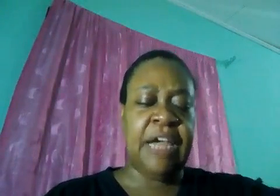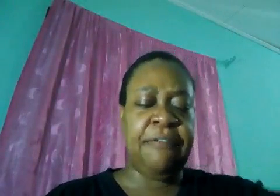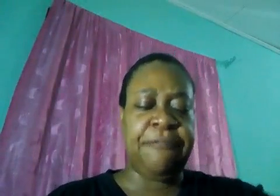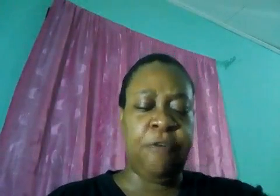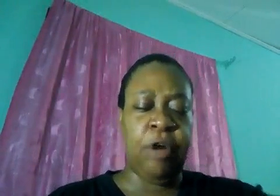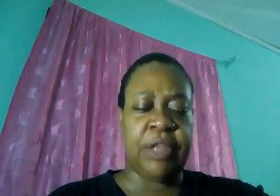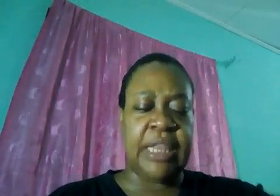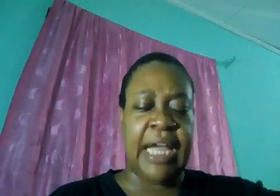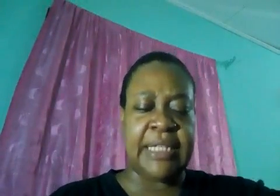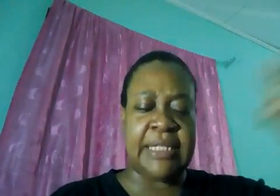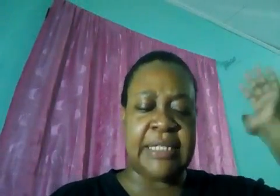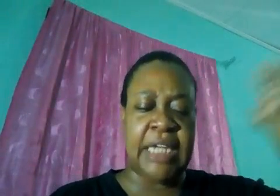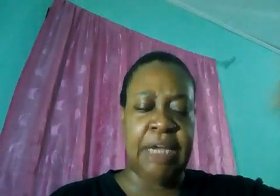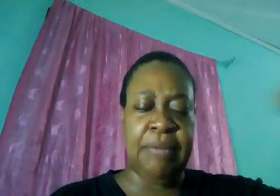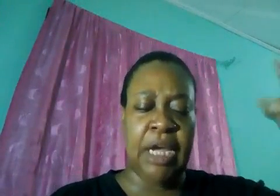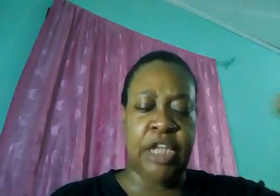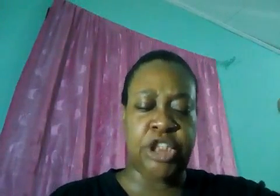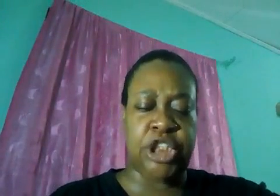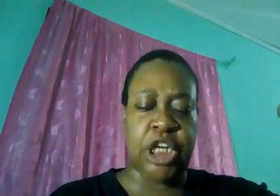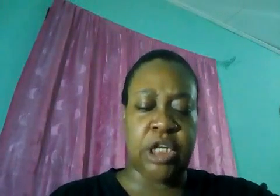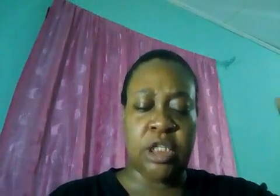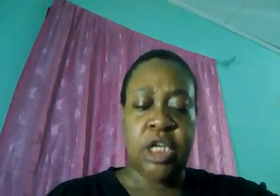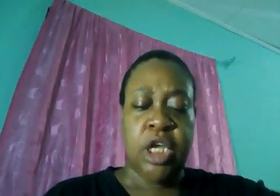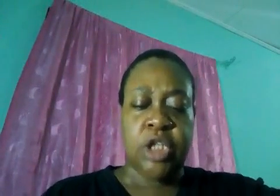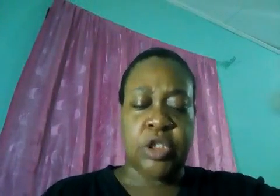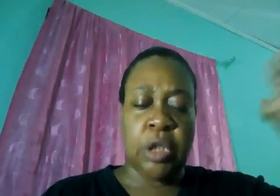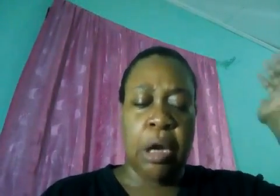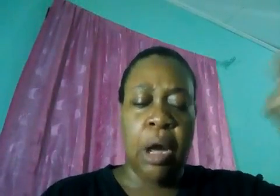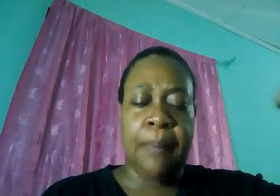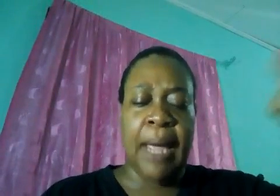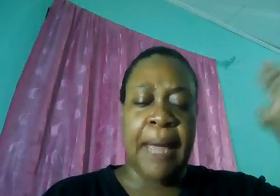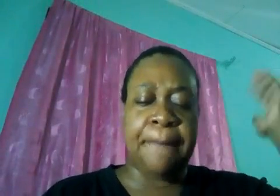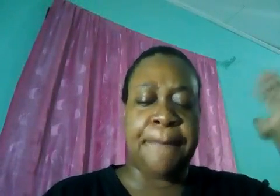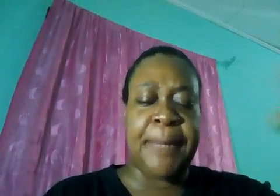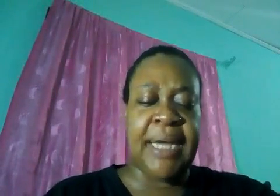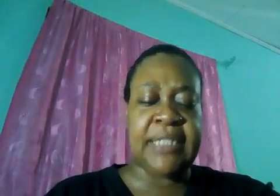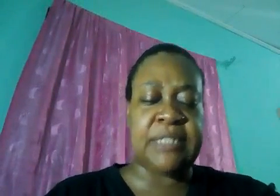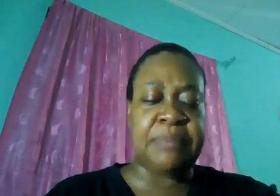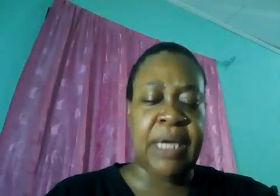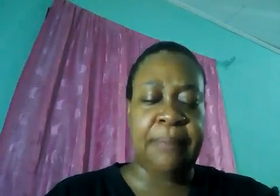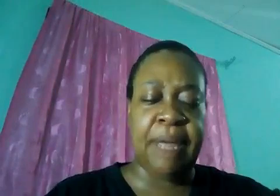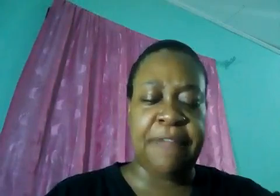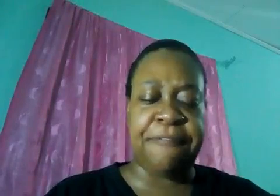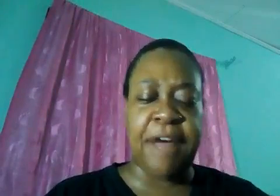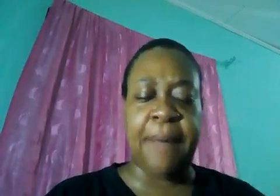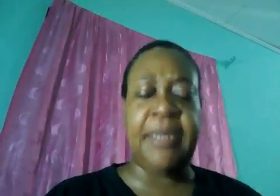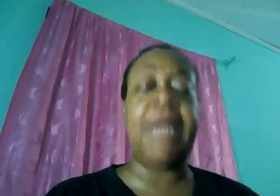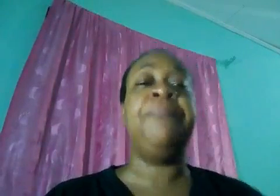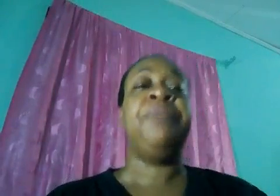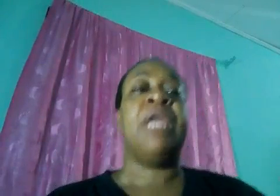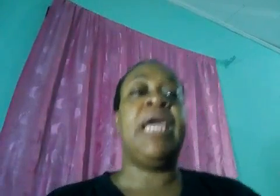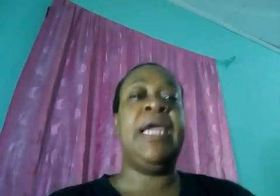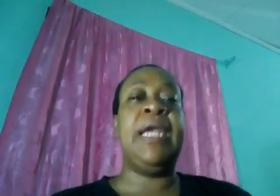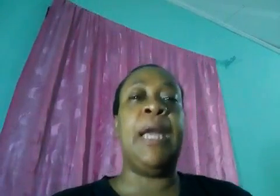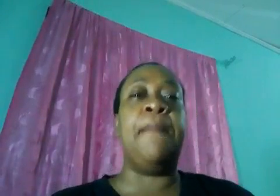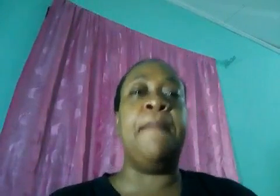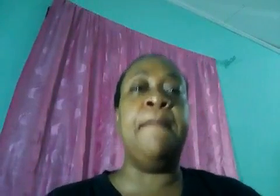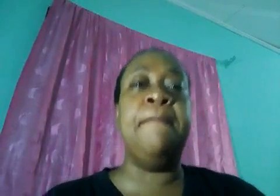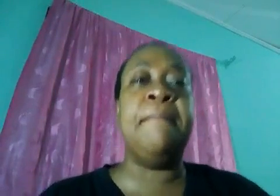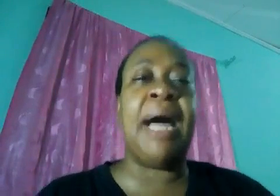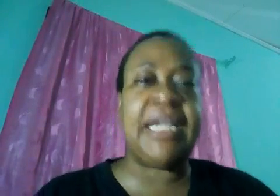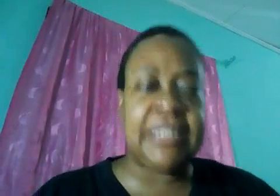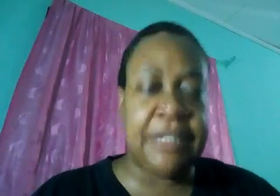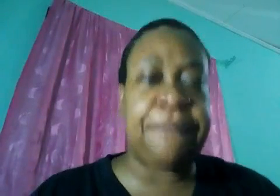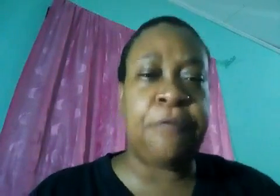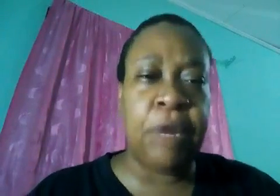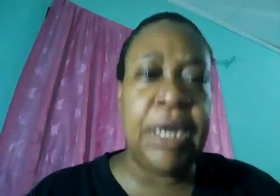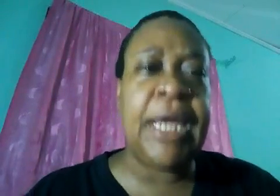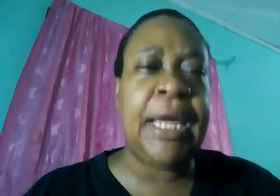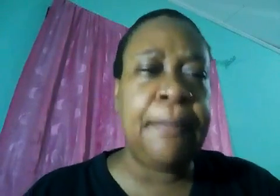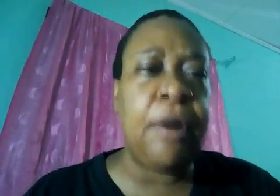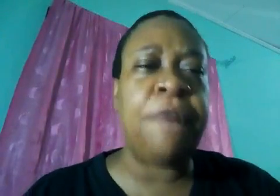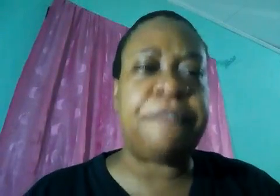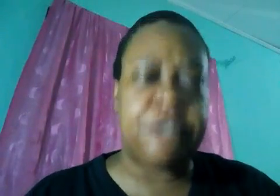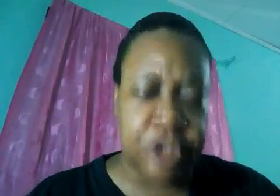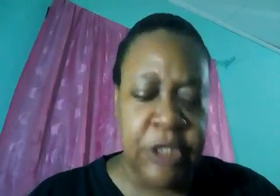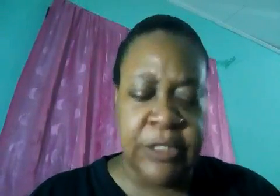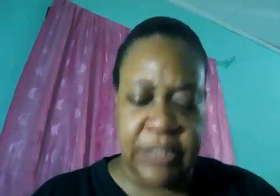forth that same angel to come and bless me and my family in the mighty full name of Jesus